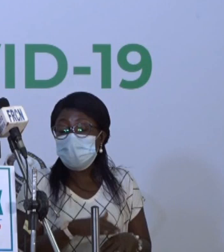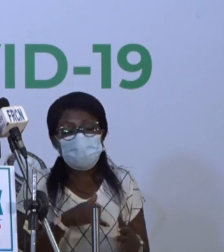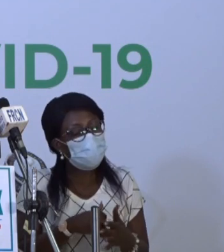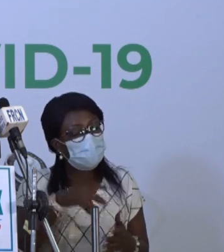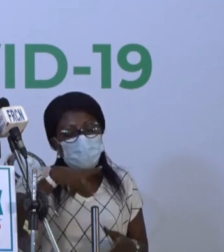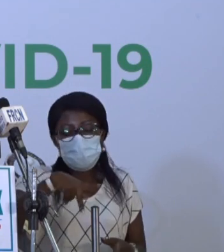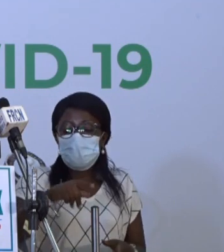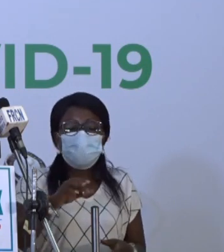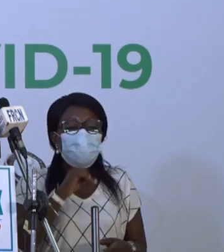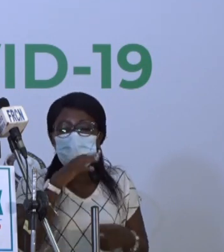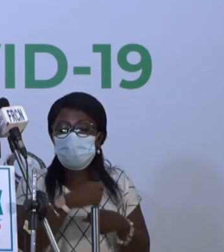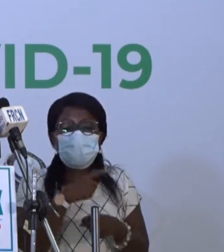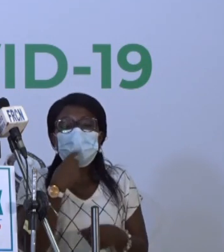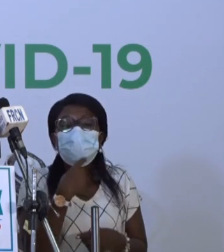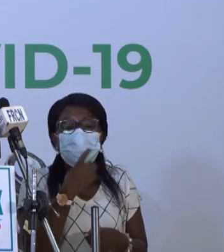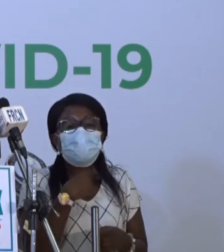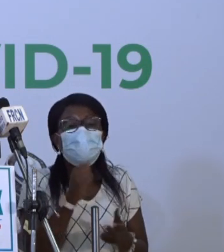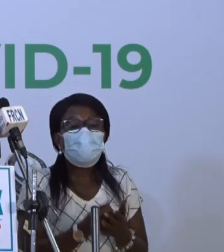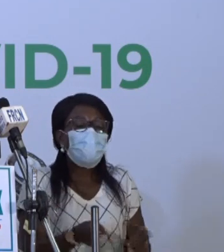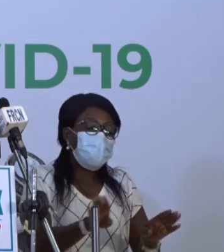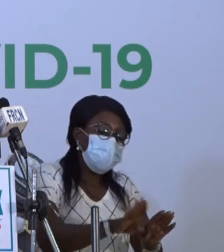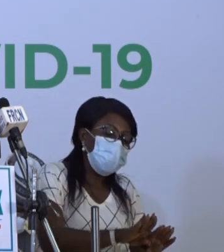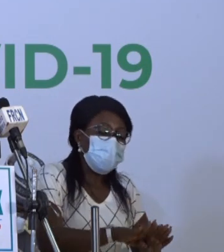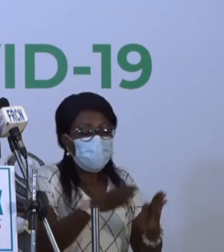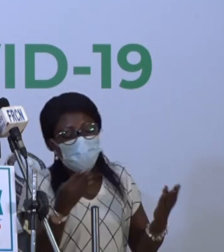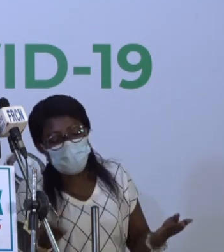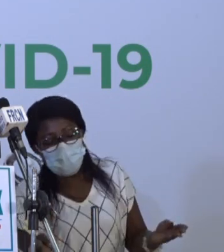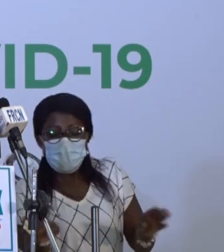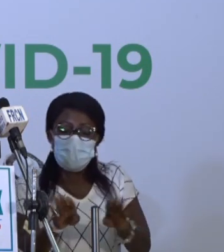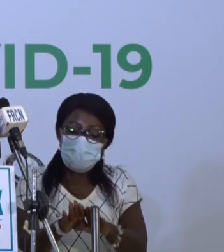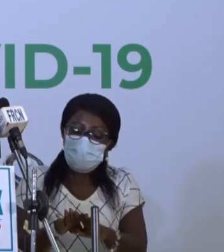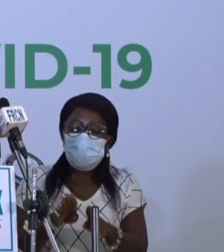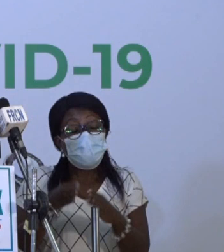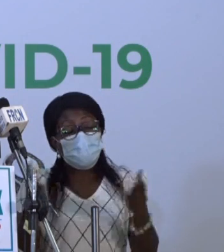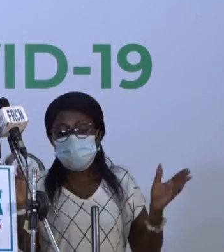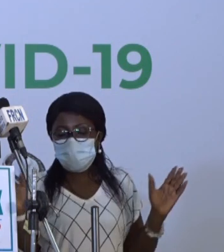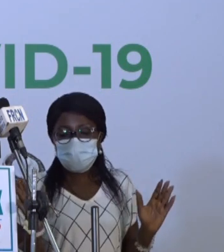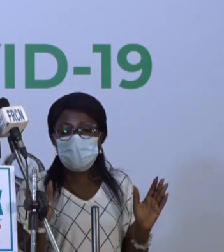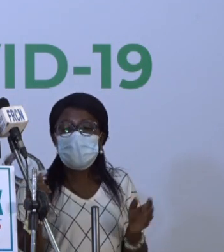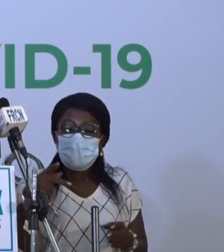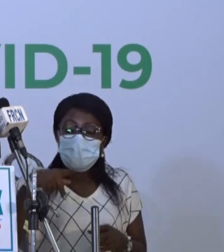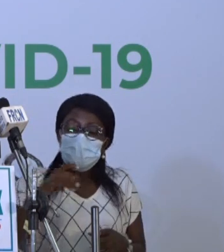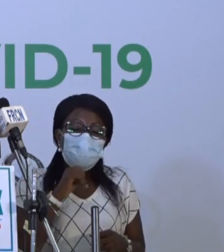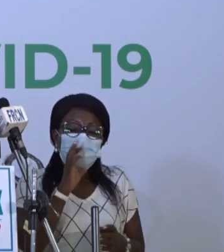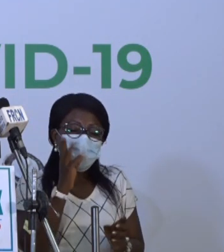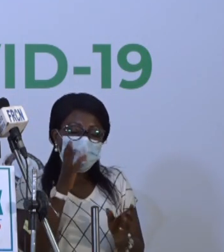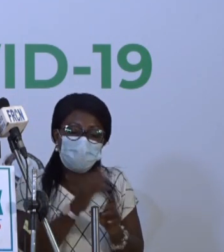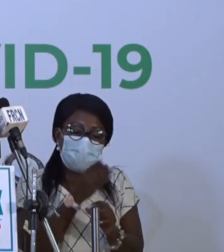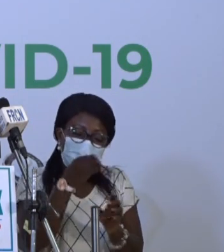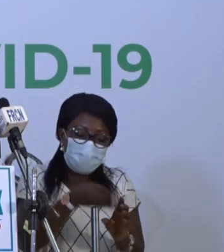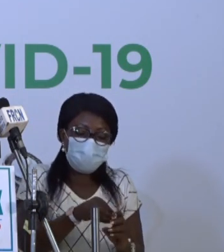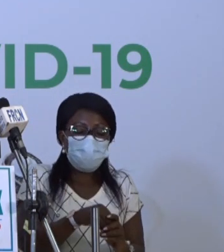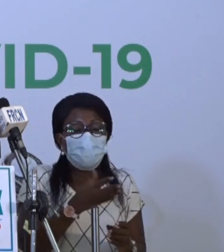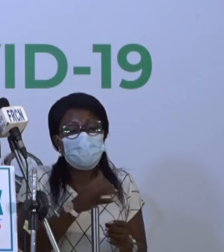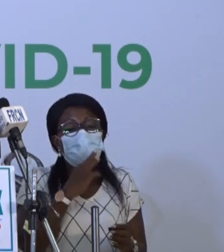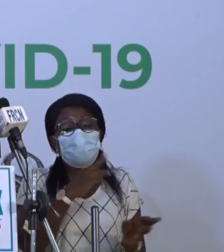not be making a statement to say nurseries should remain closed, other primary schools should open, or universities should open, but secondary schools should remain closed.